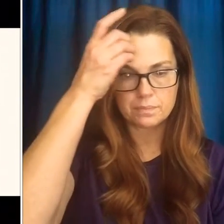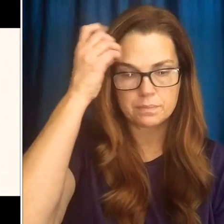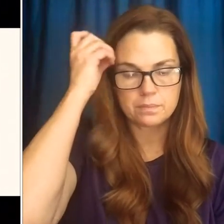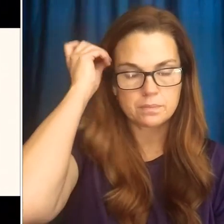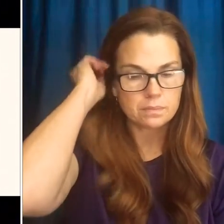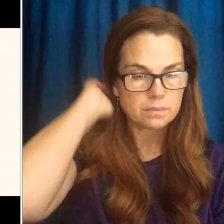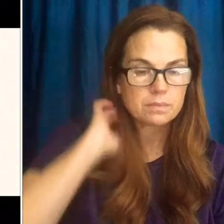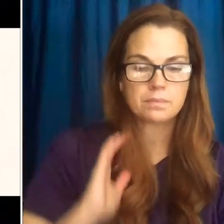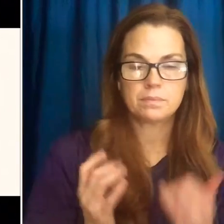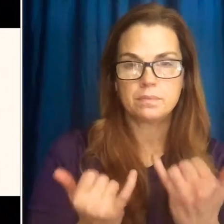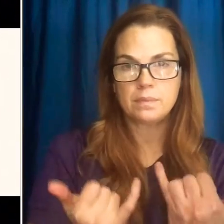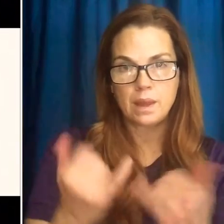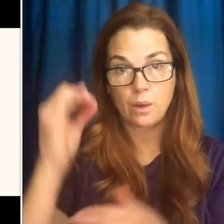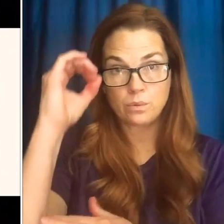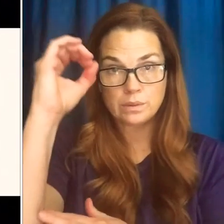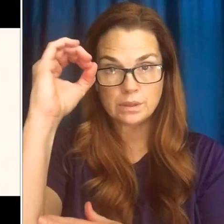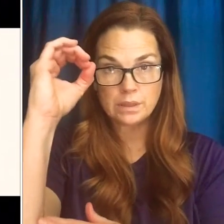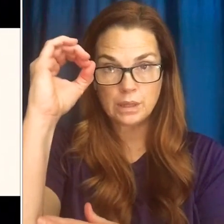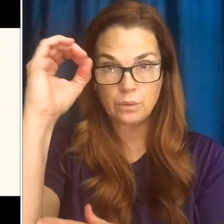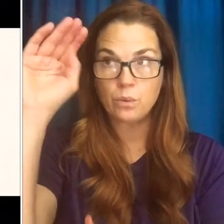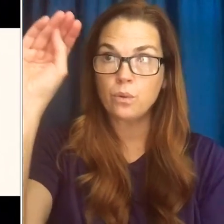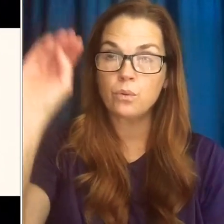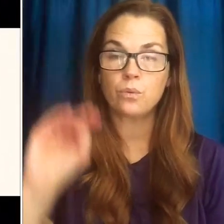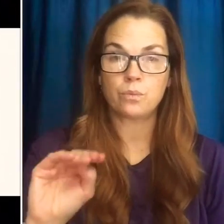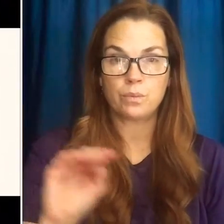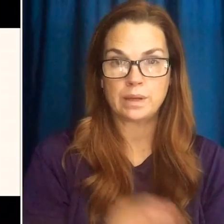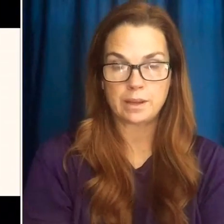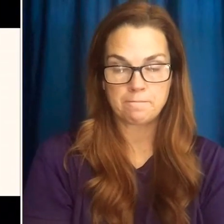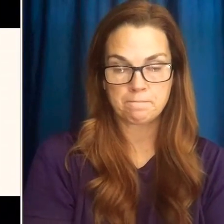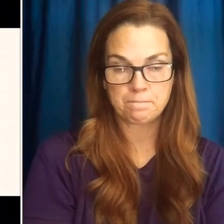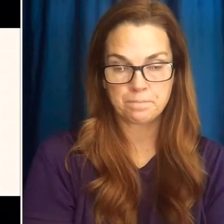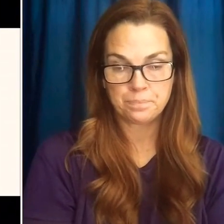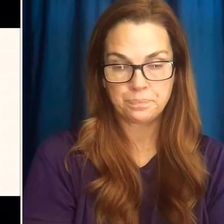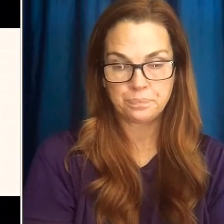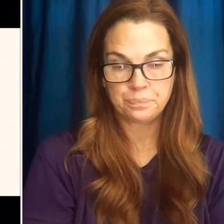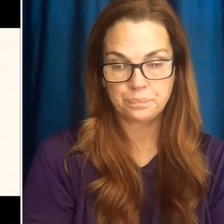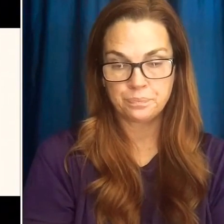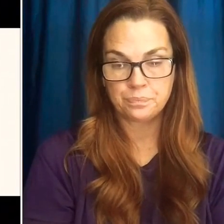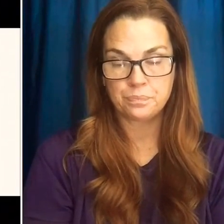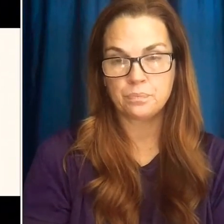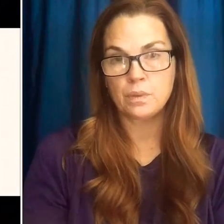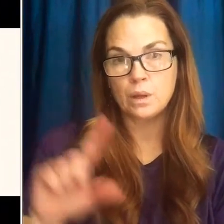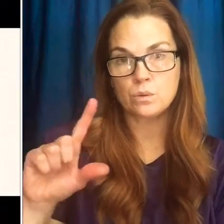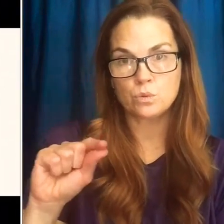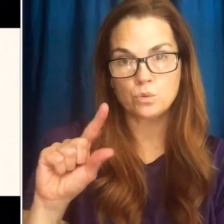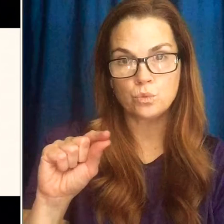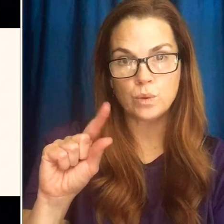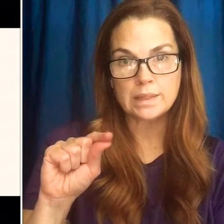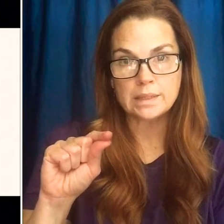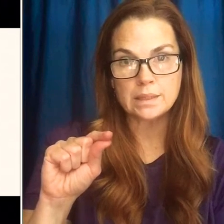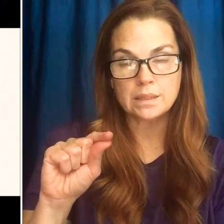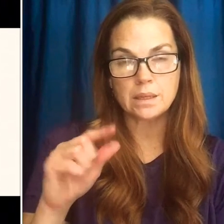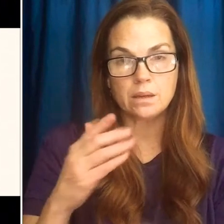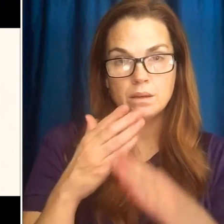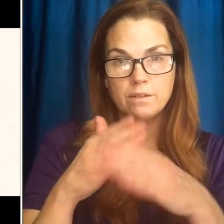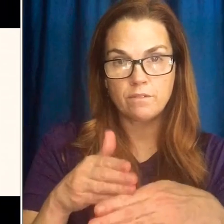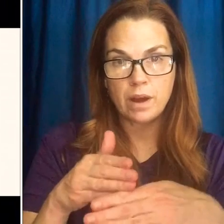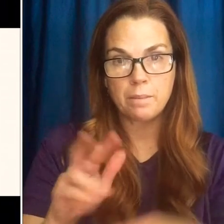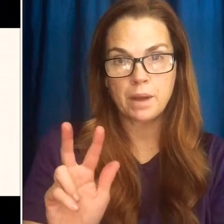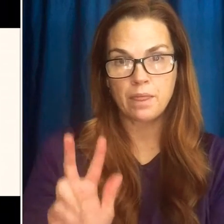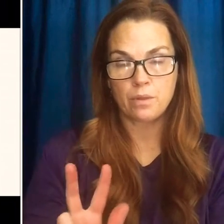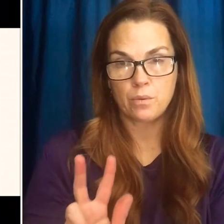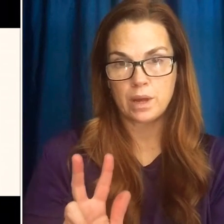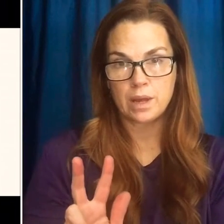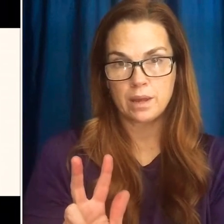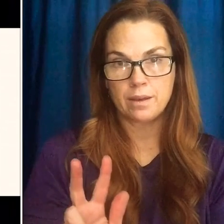How many groups of 3 can I make from 20? Or how many times can I subtract 3 from 20? And it looks like the